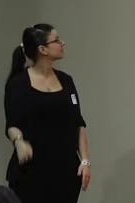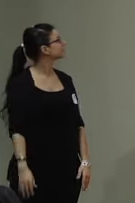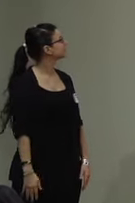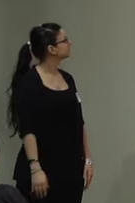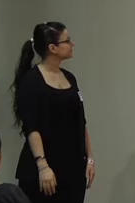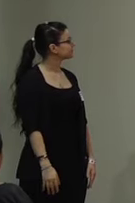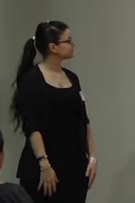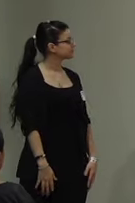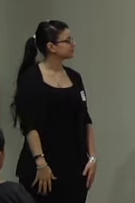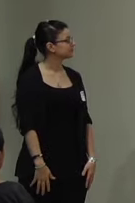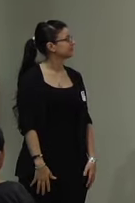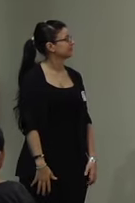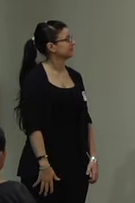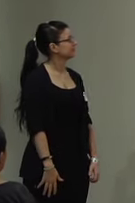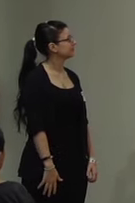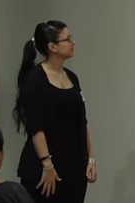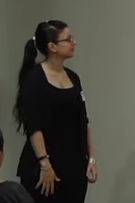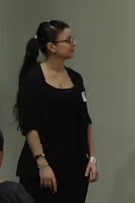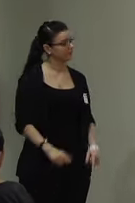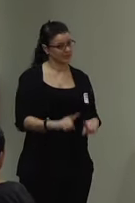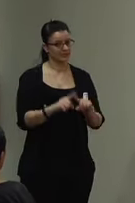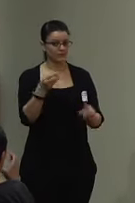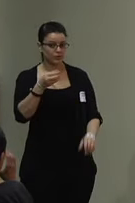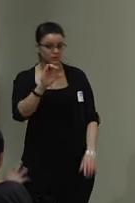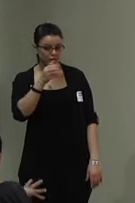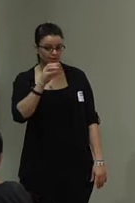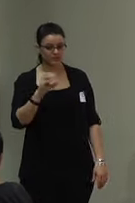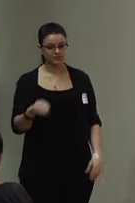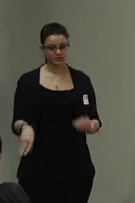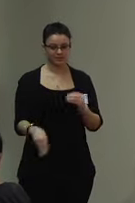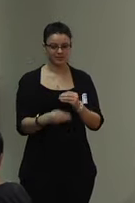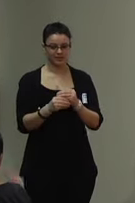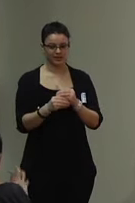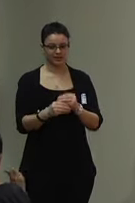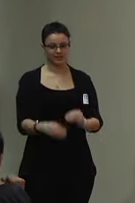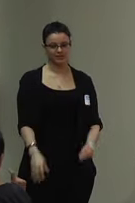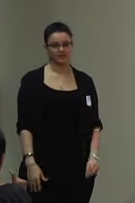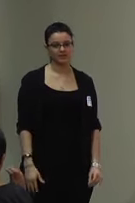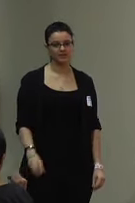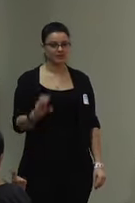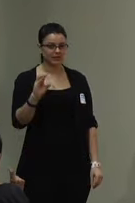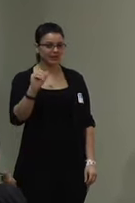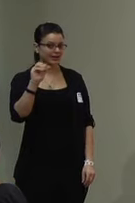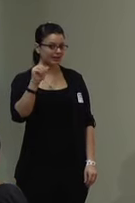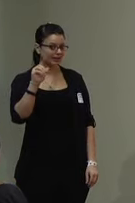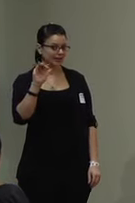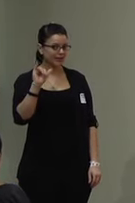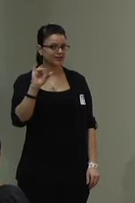Also, there's calcium-fortified drinks out there, like orange juice, and most dairy-free beverages,